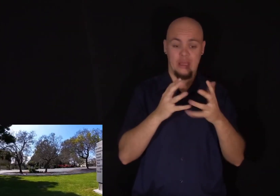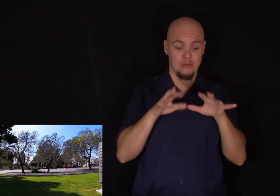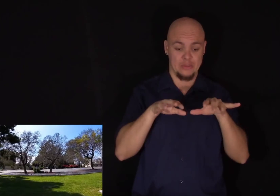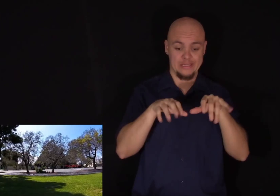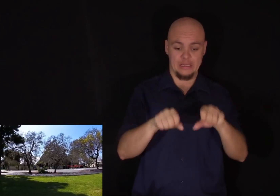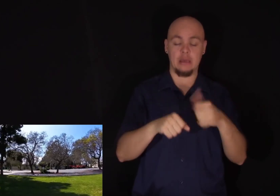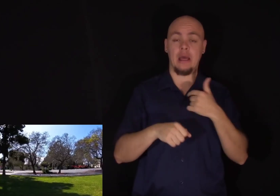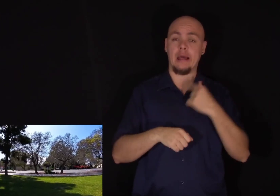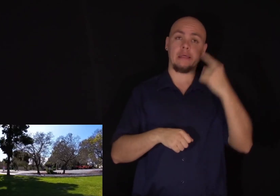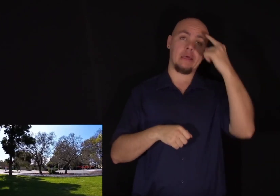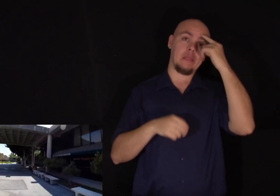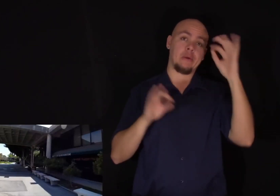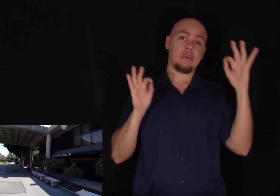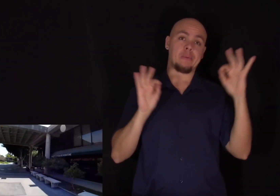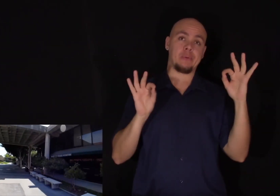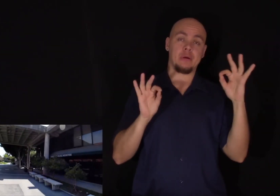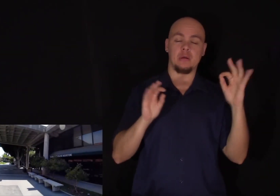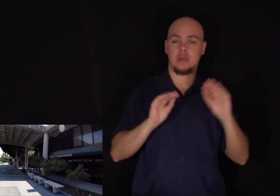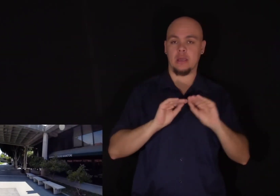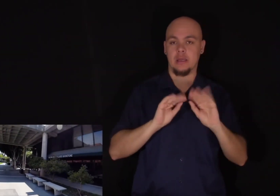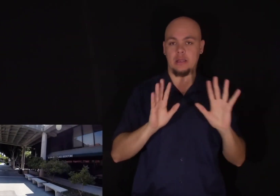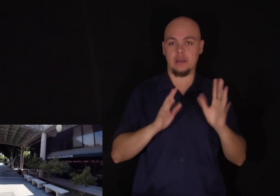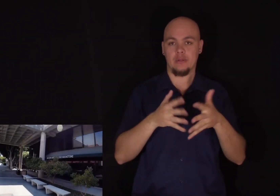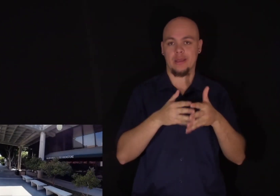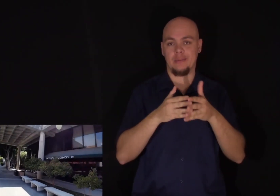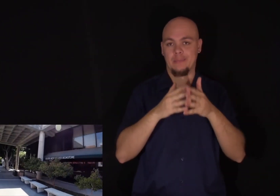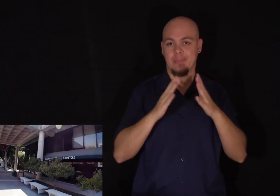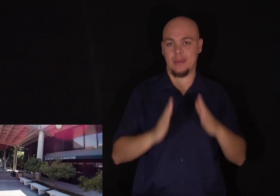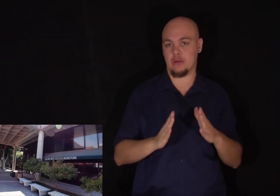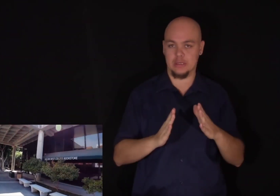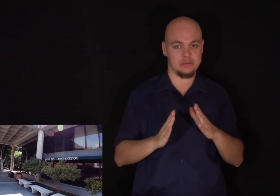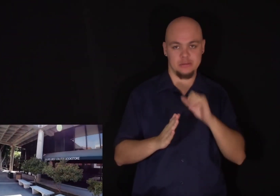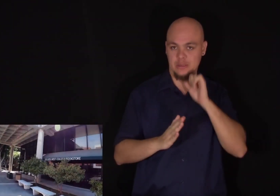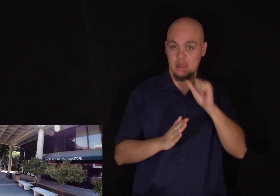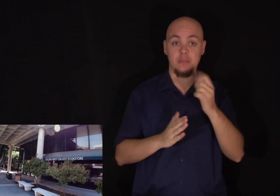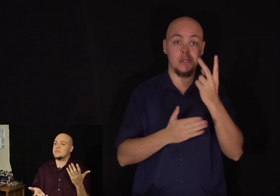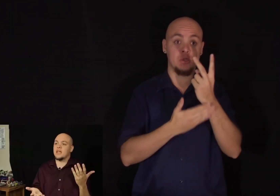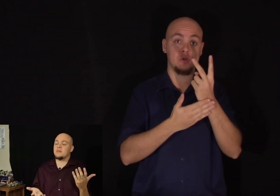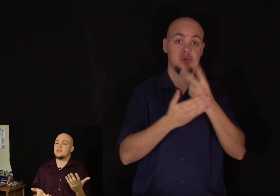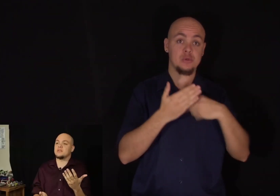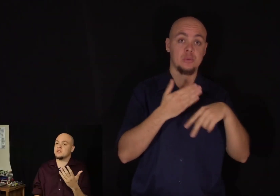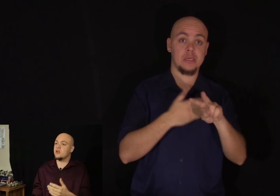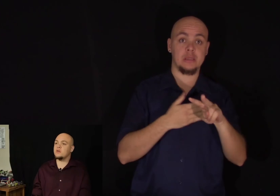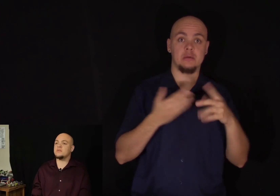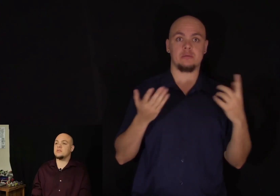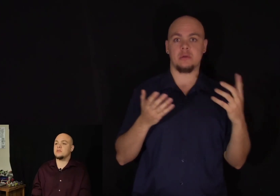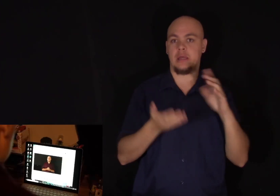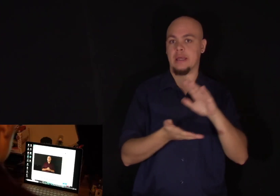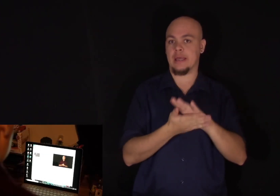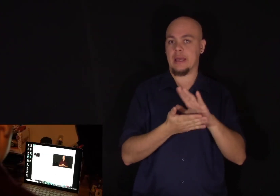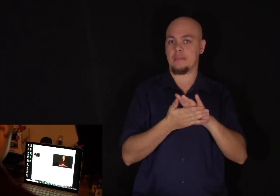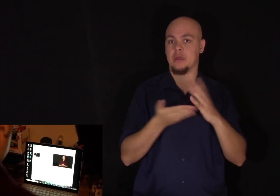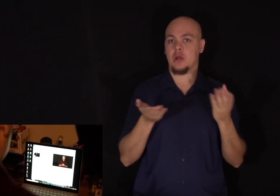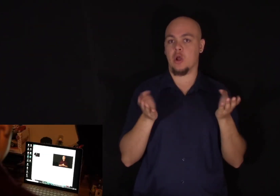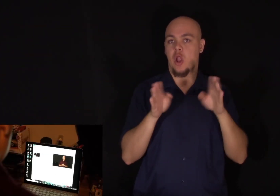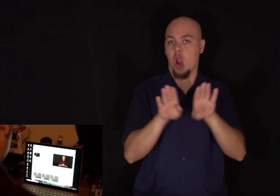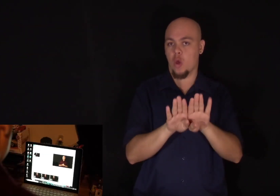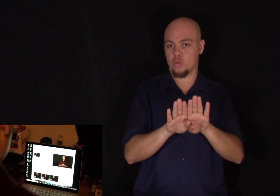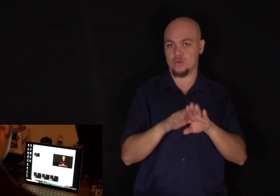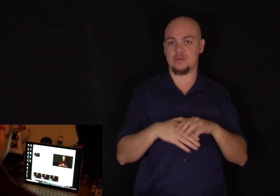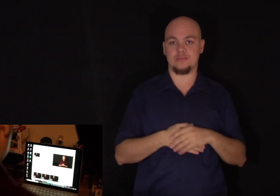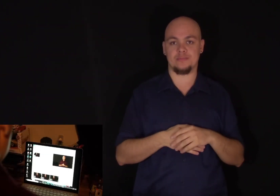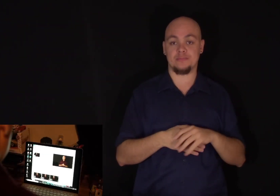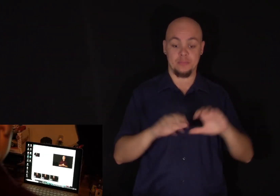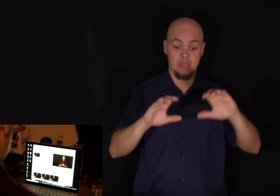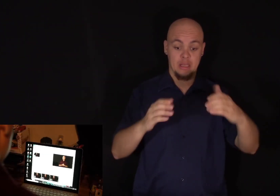it, and clearly no one else did. 2 weeks later, campus is closed, so all